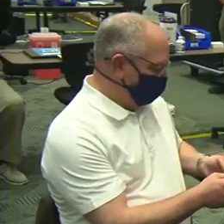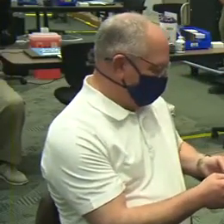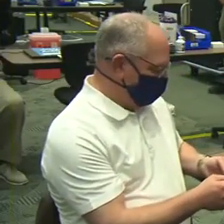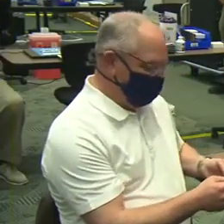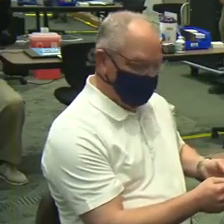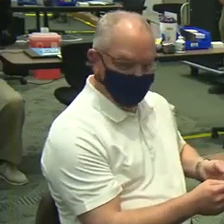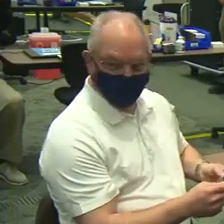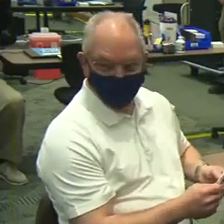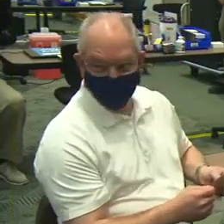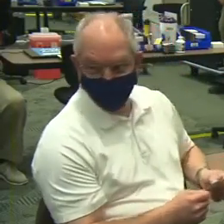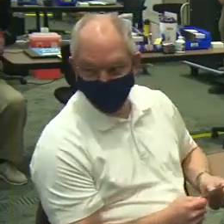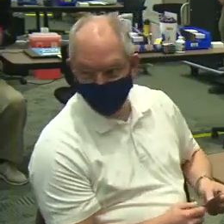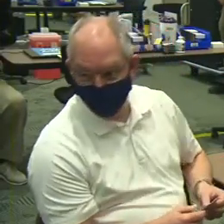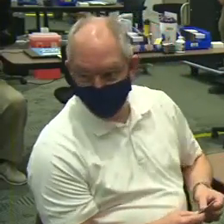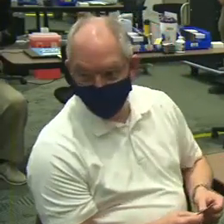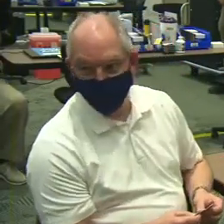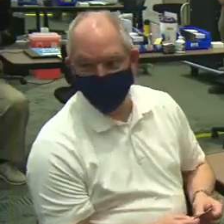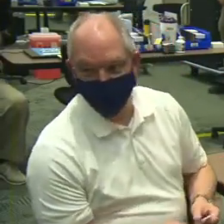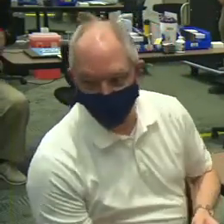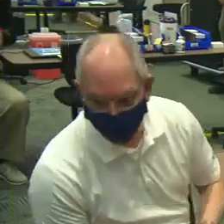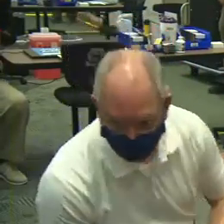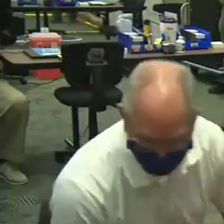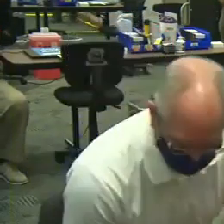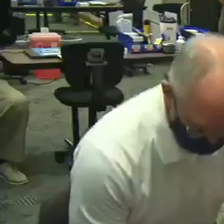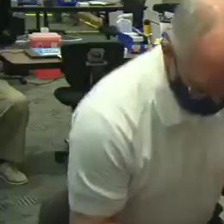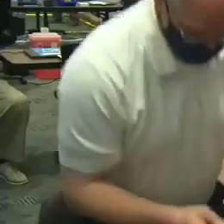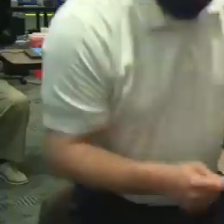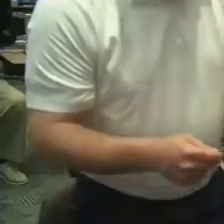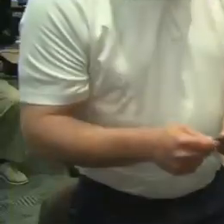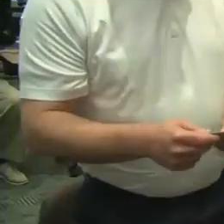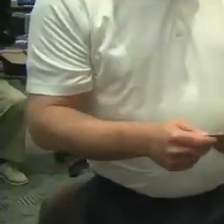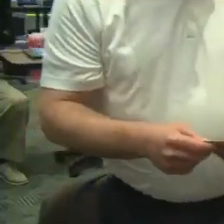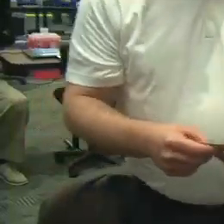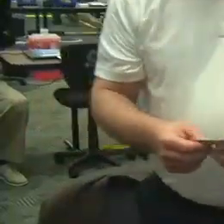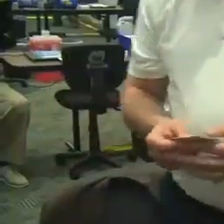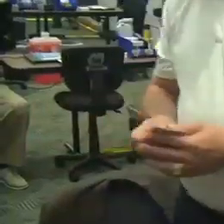Governor, you got the Pfizer vaccine, right? Pfizer, yes. I do.